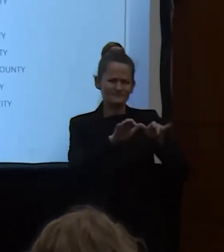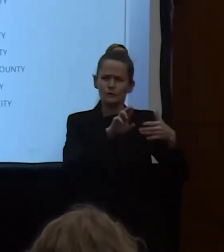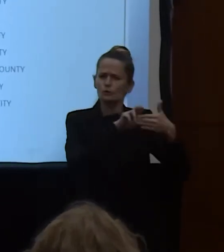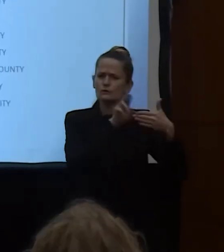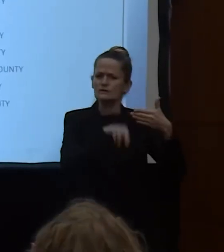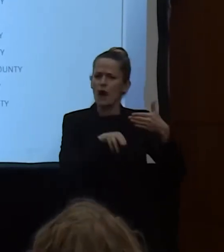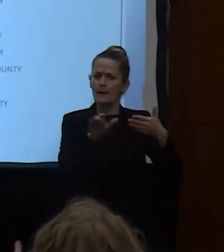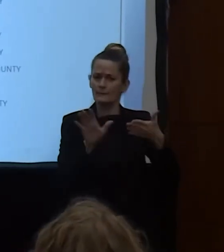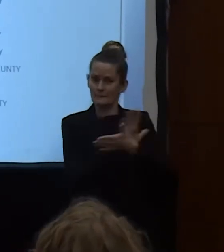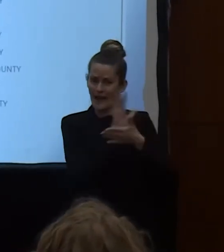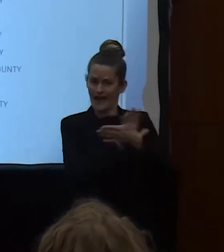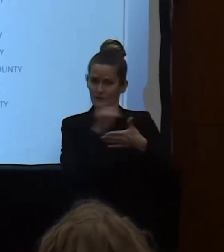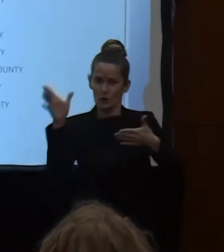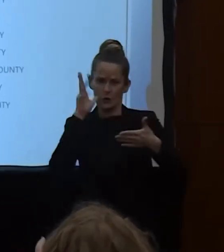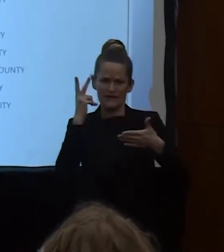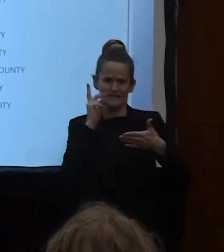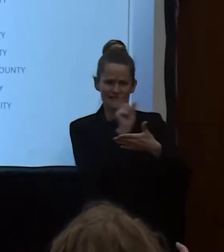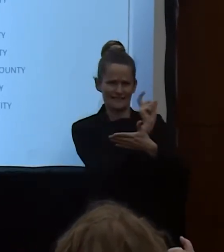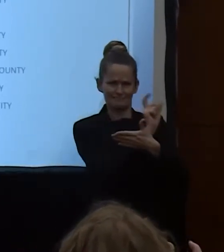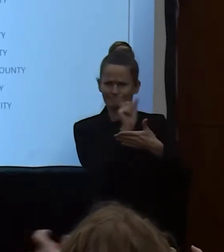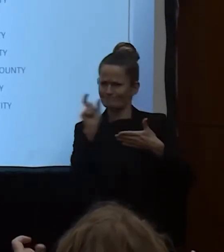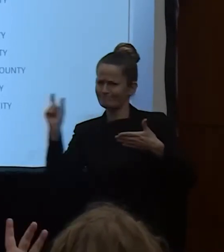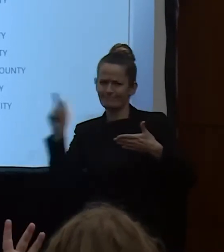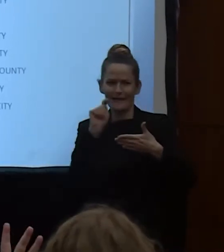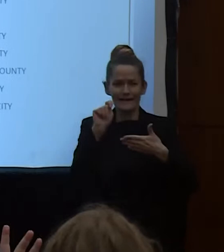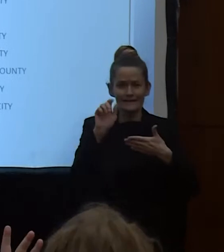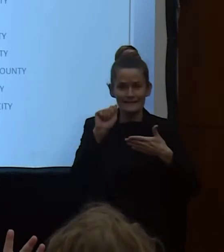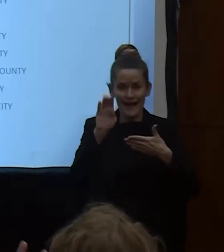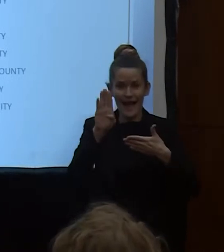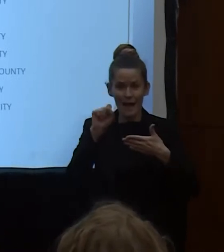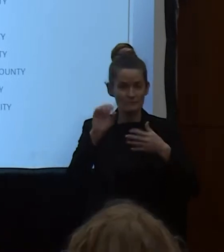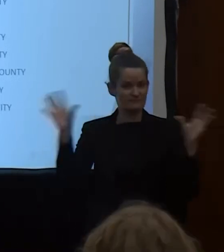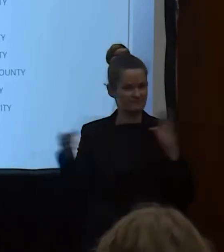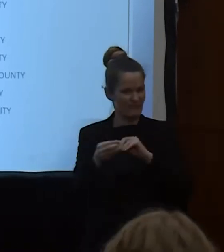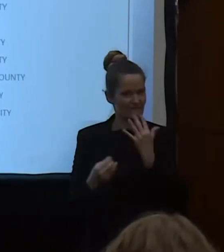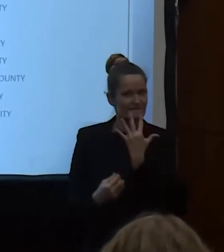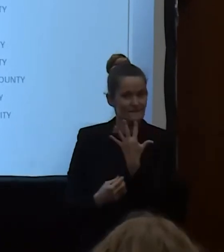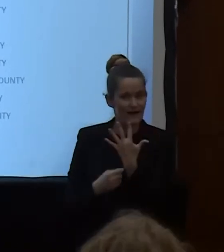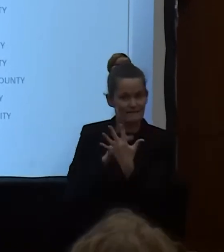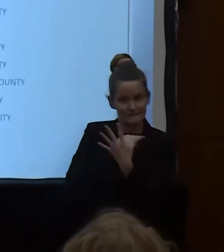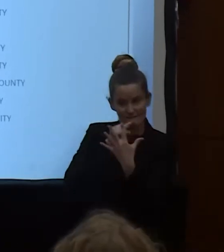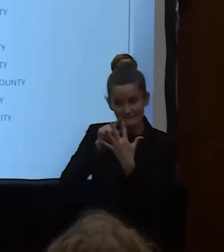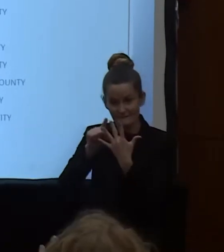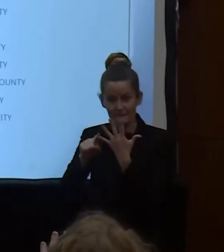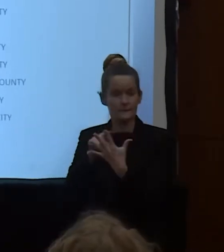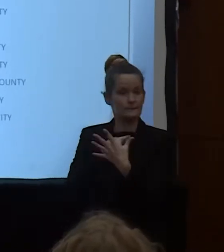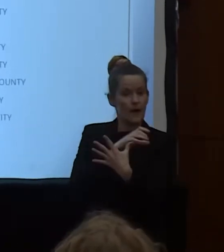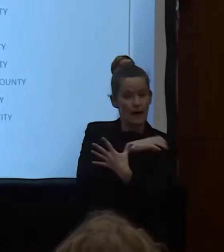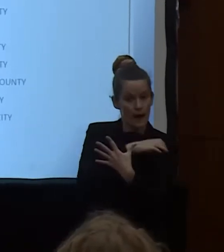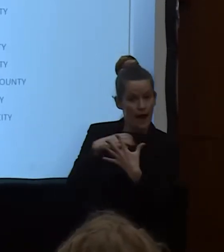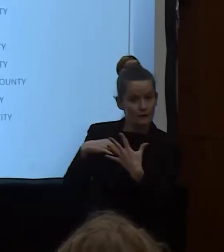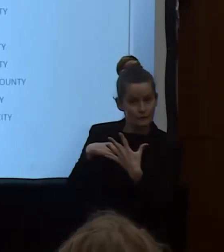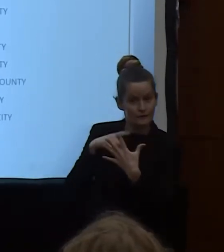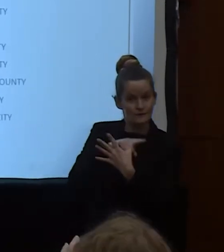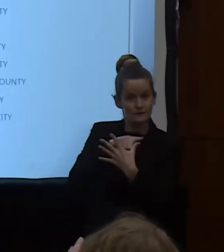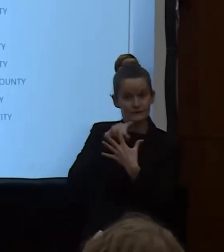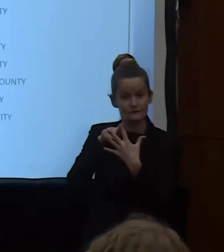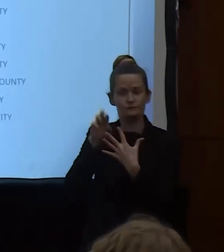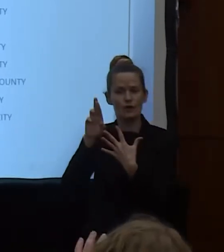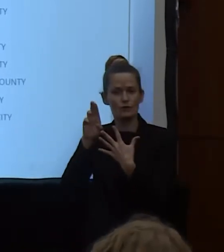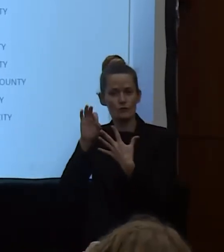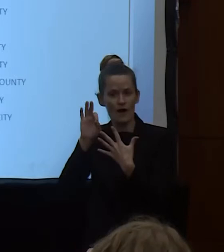and you can see there's 5 tabs across the top there. There's Congress, referendums, results by locality, absentee by precinct,